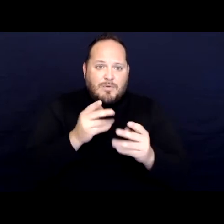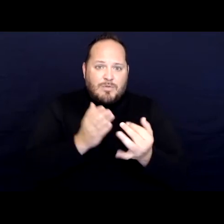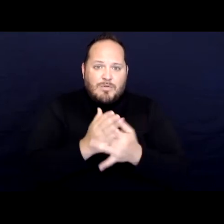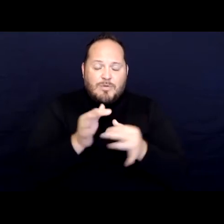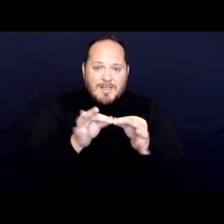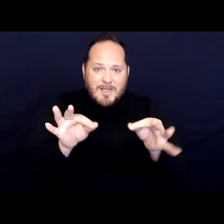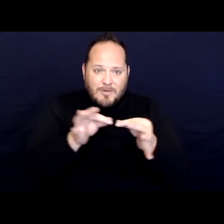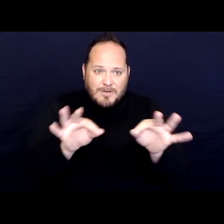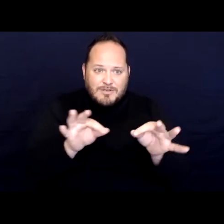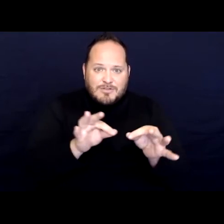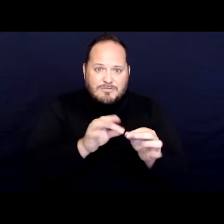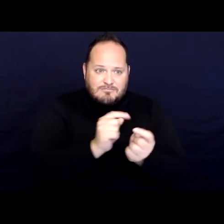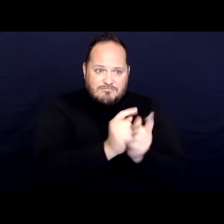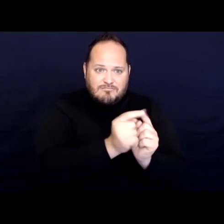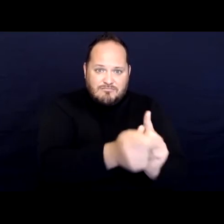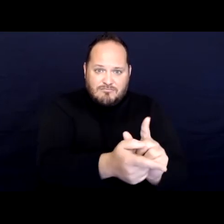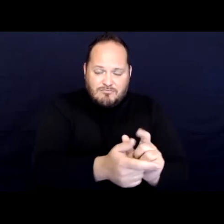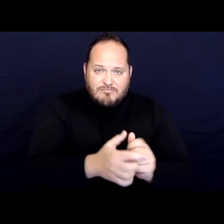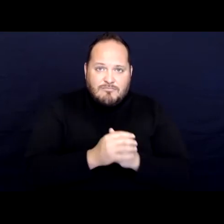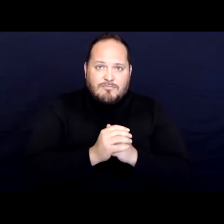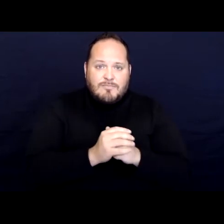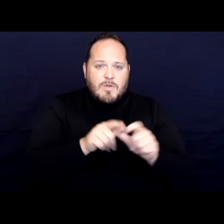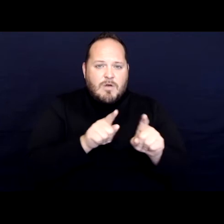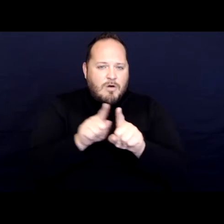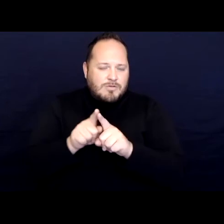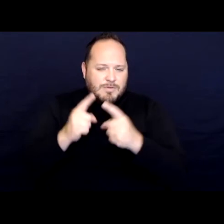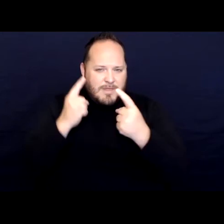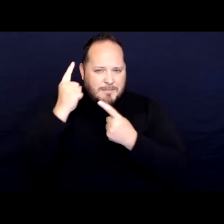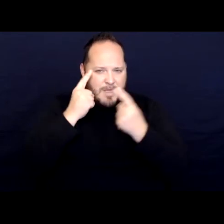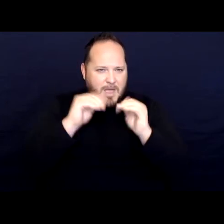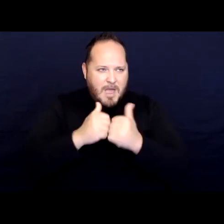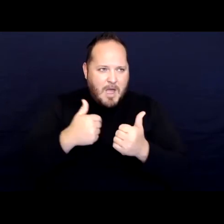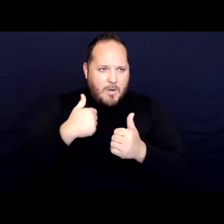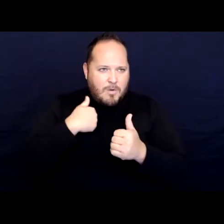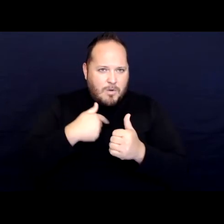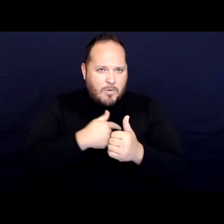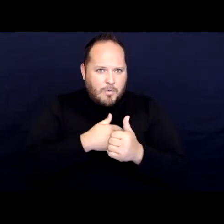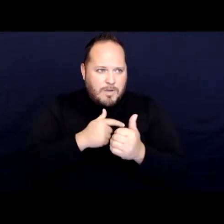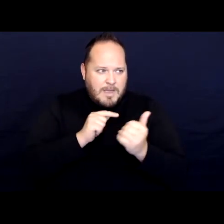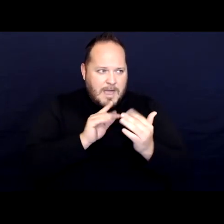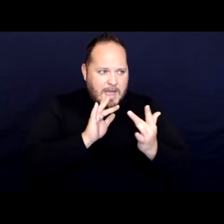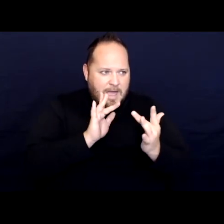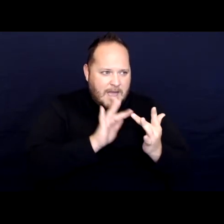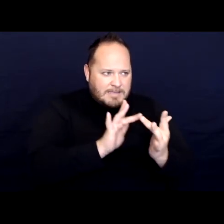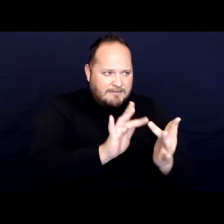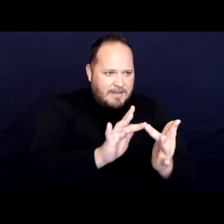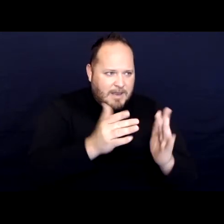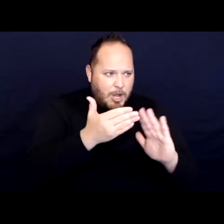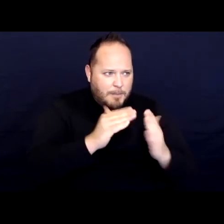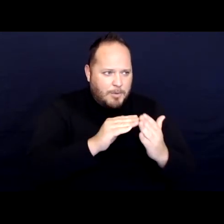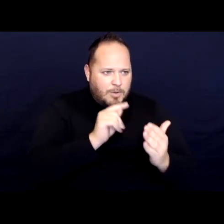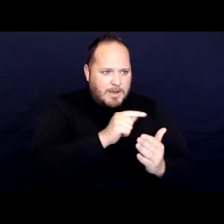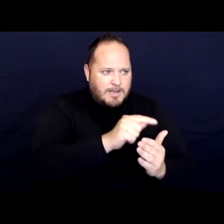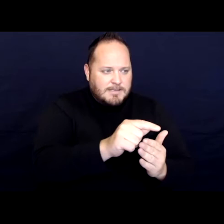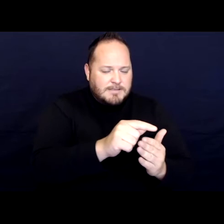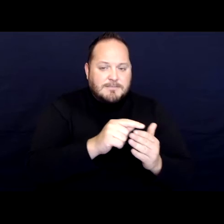and again, thinking about how are we activating communities, and doing that work.